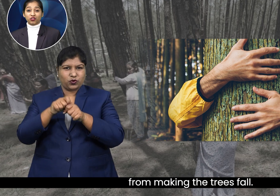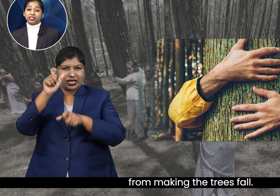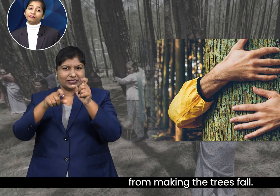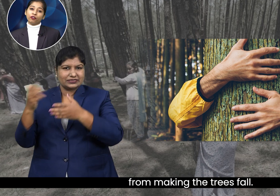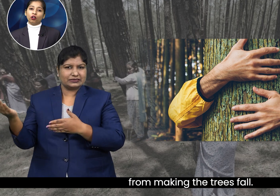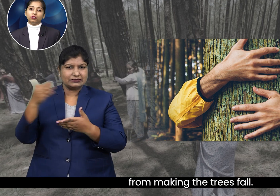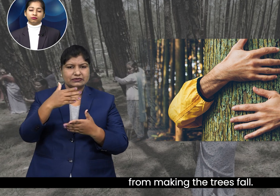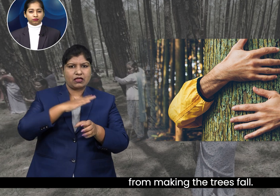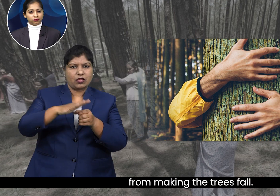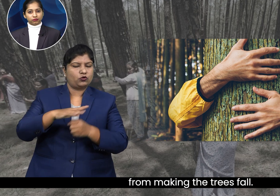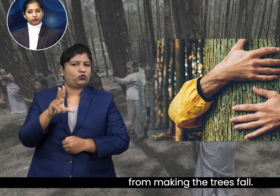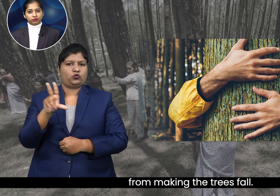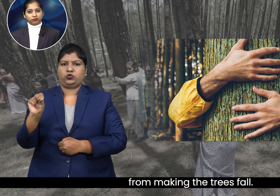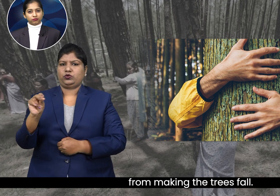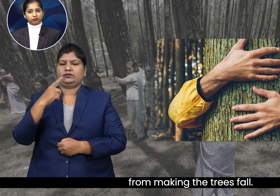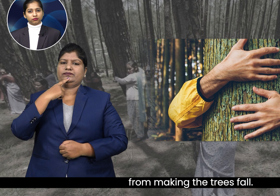the trees fall.